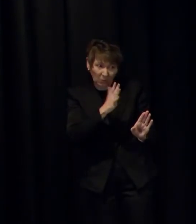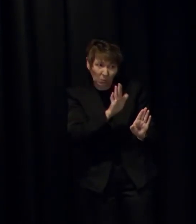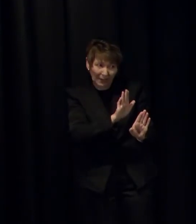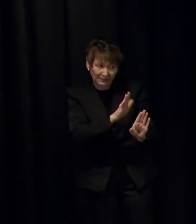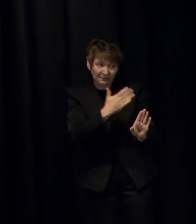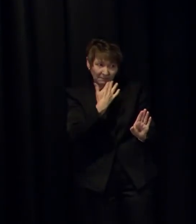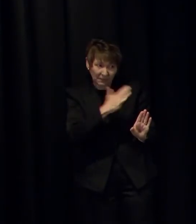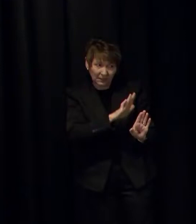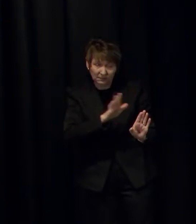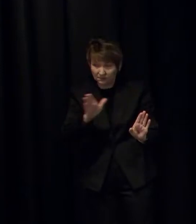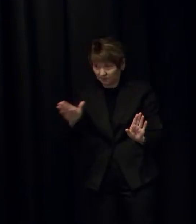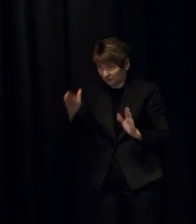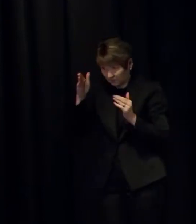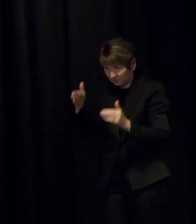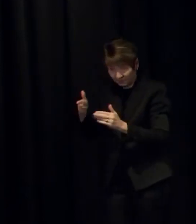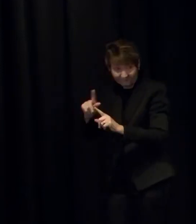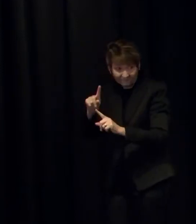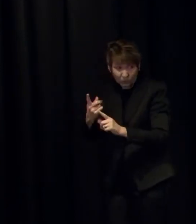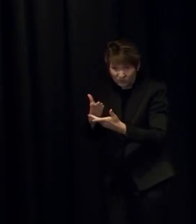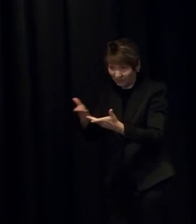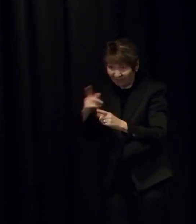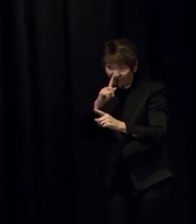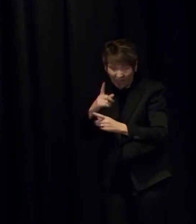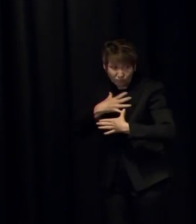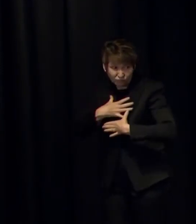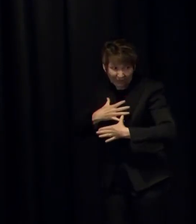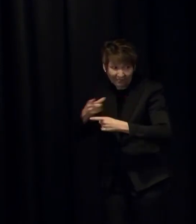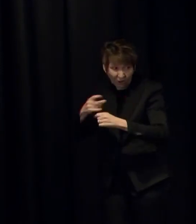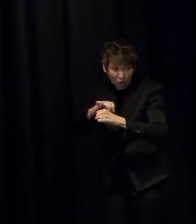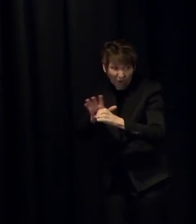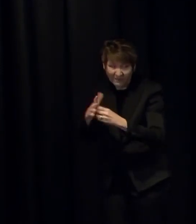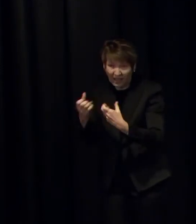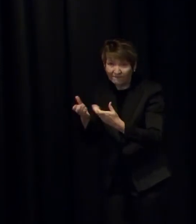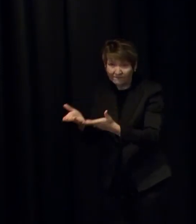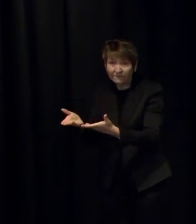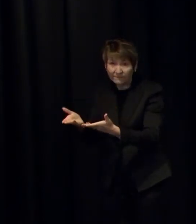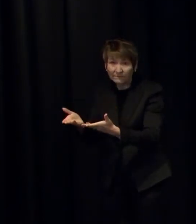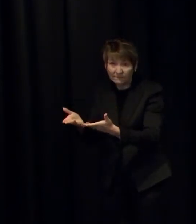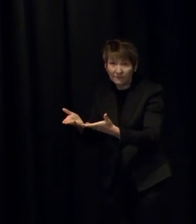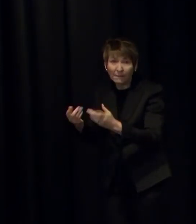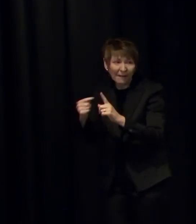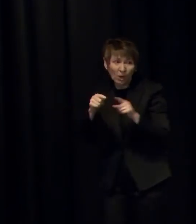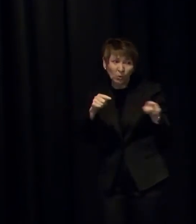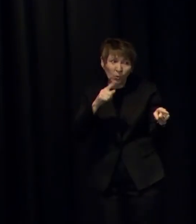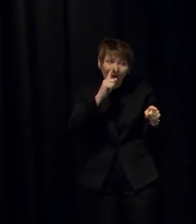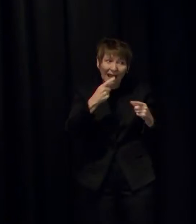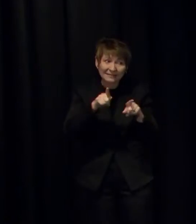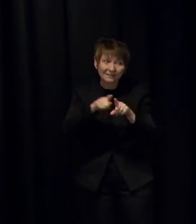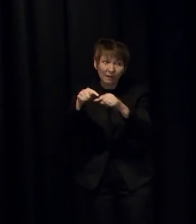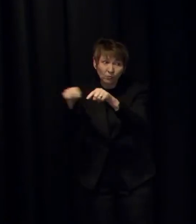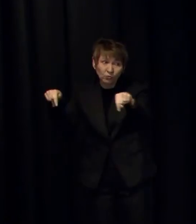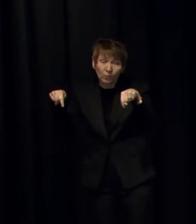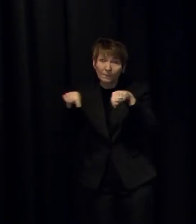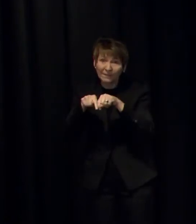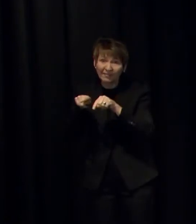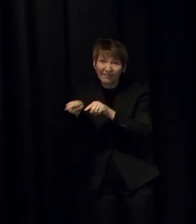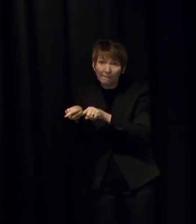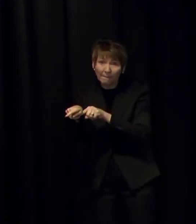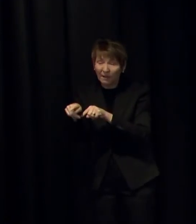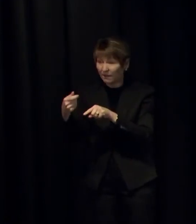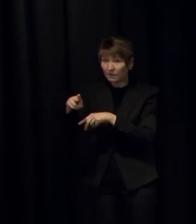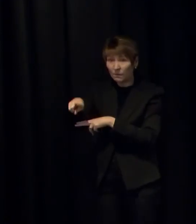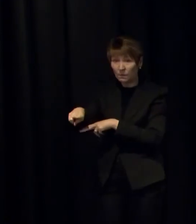it's a system. And indeed, I want to thank our private hospital colleagues as well, who are working with us very, very closely together as one system, if you